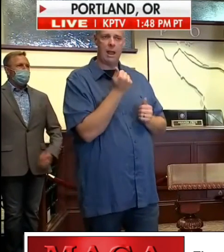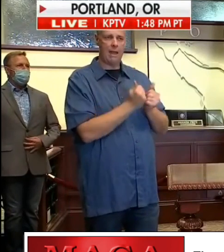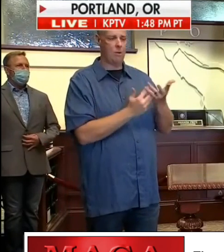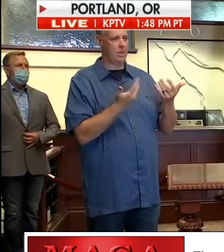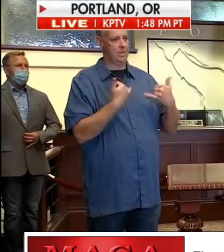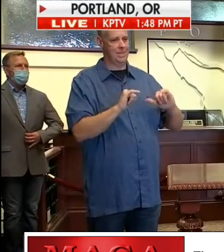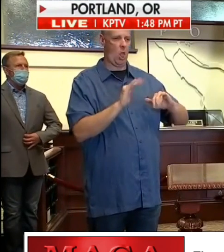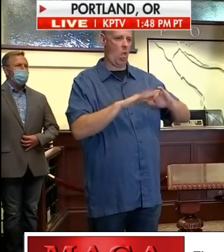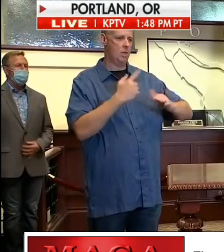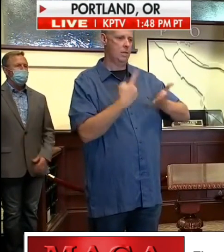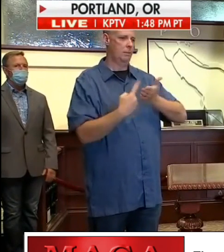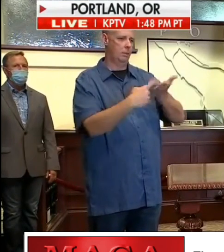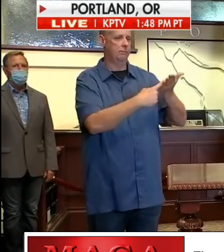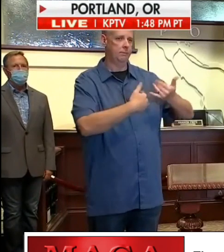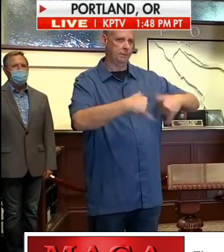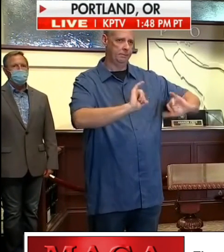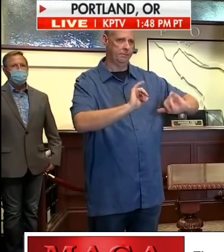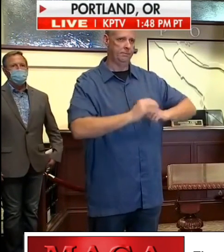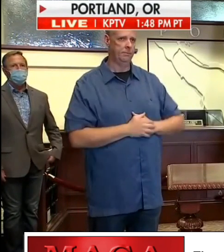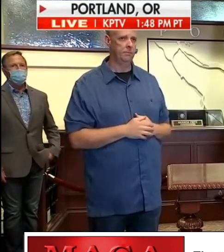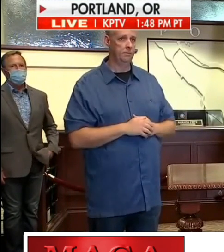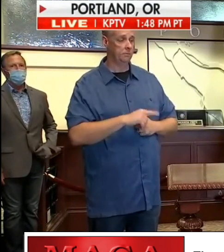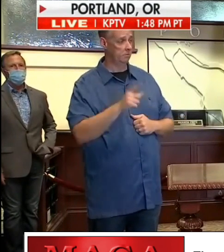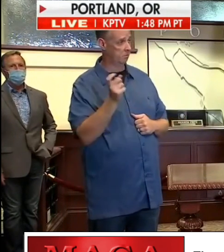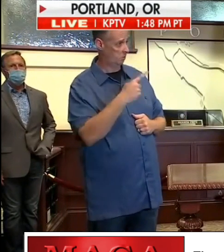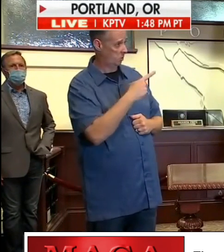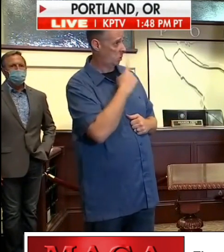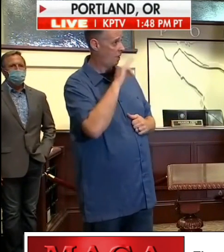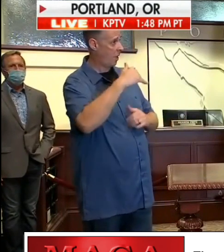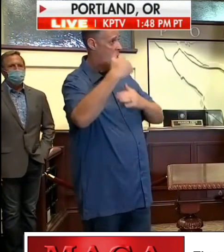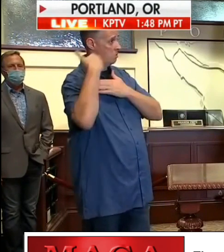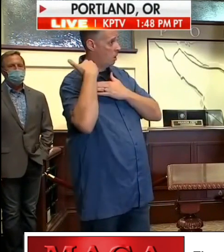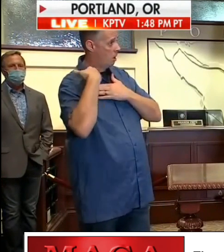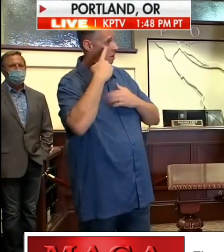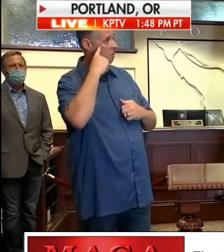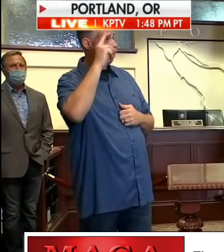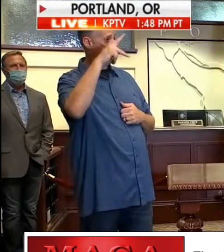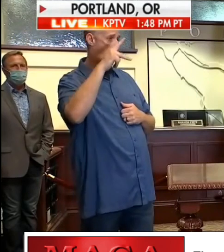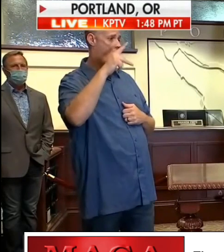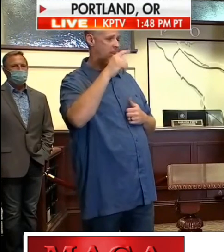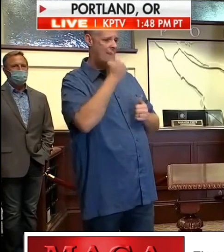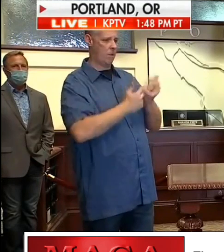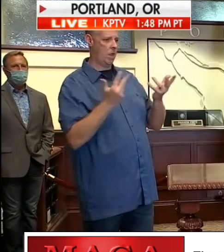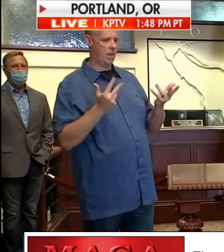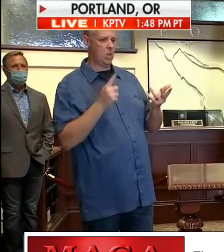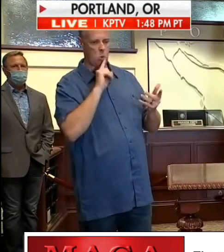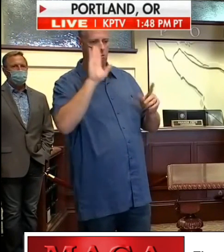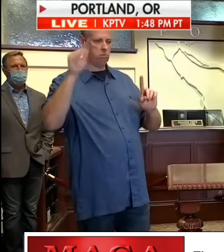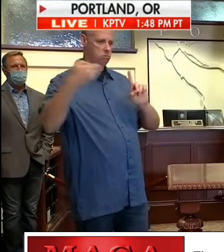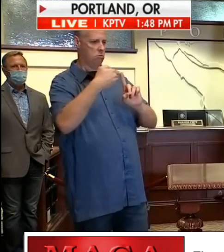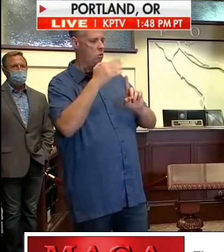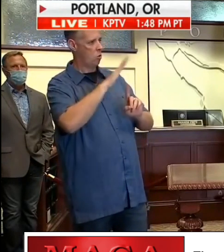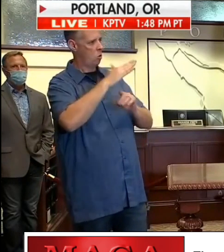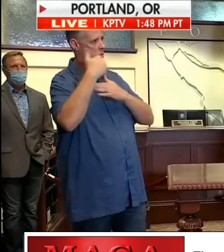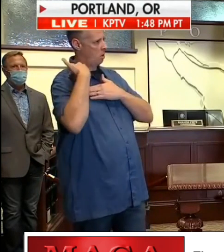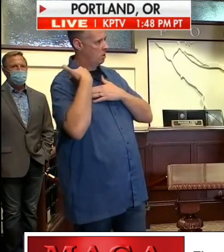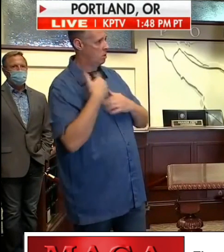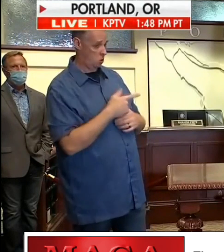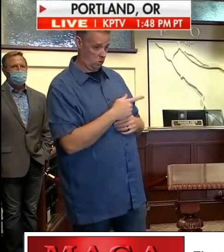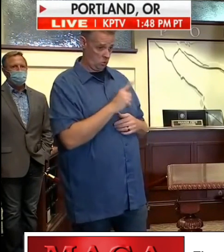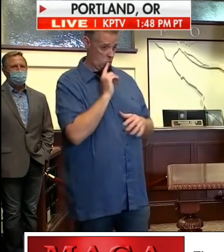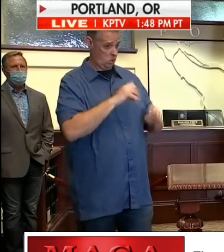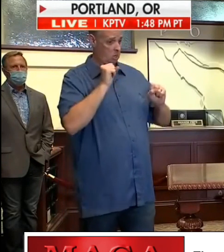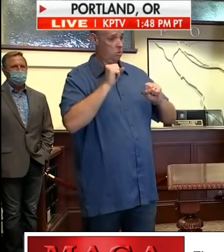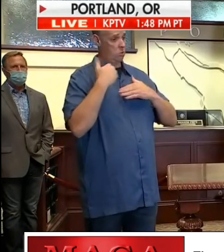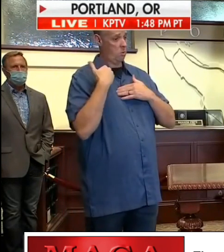on the table. Mayor, when you mentioned this idea of responsibility, you know, for when the buck stops with you, do you think you're taking enough responsibility for the violence we've seen in